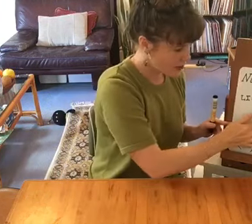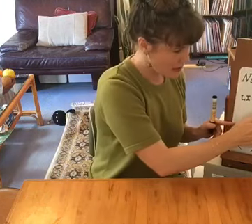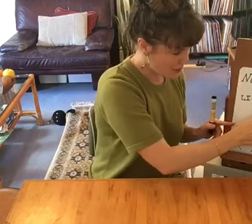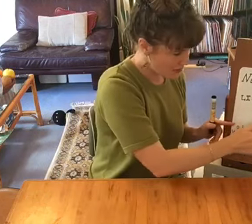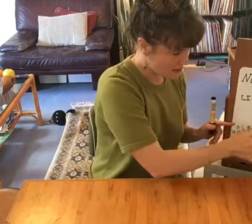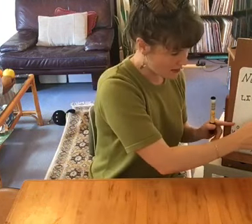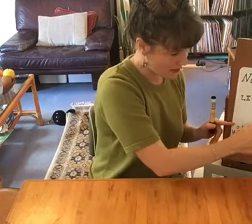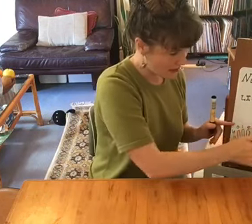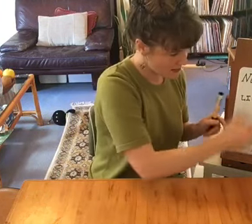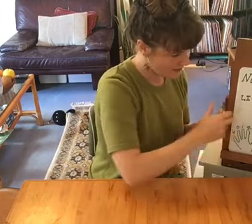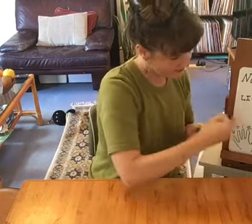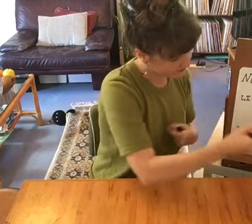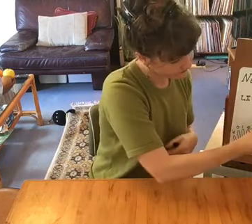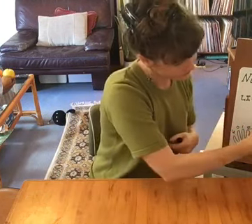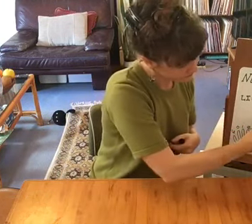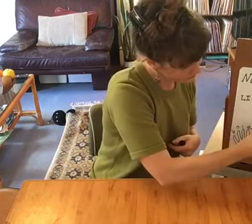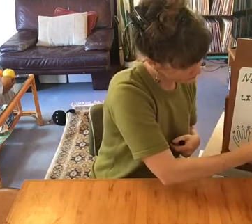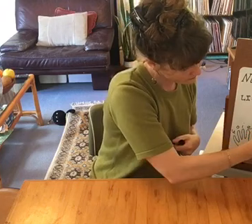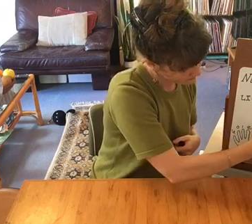number 9